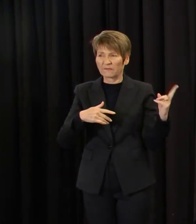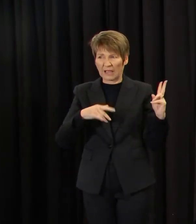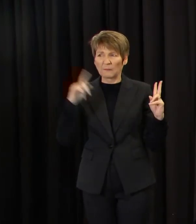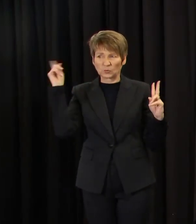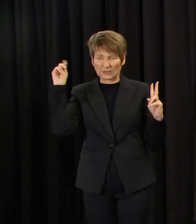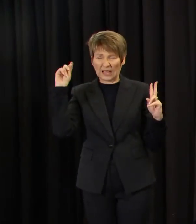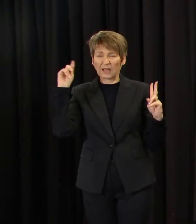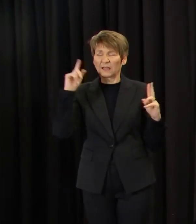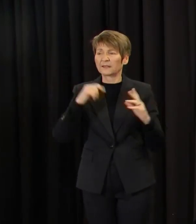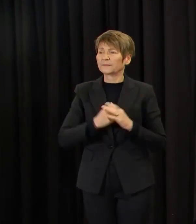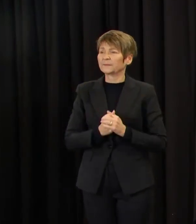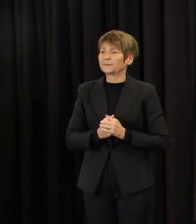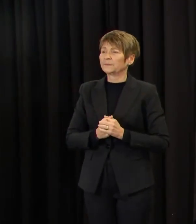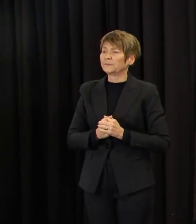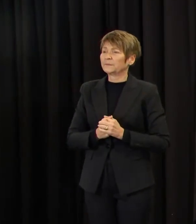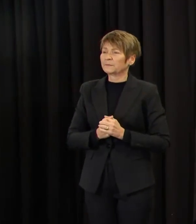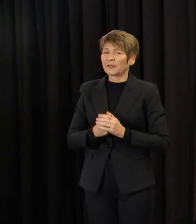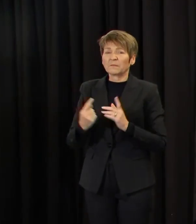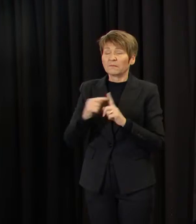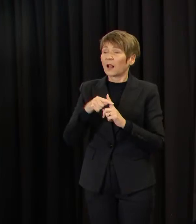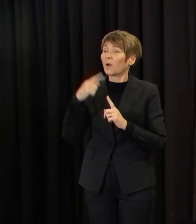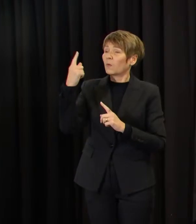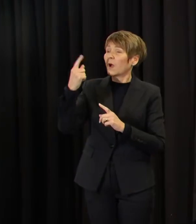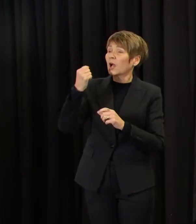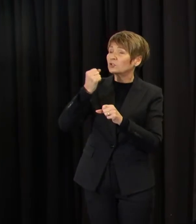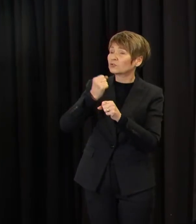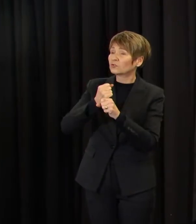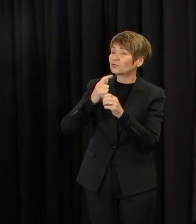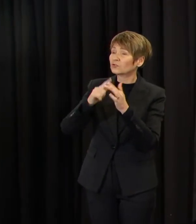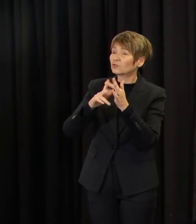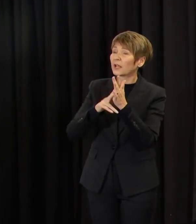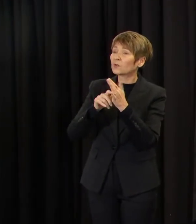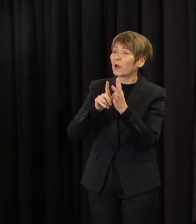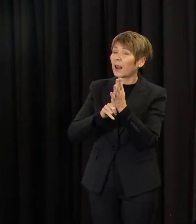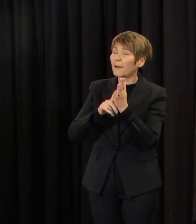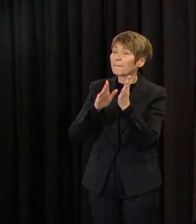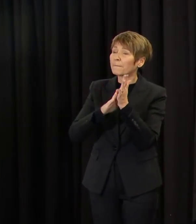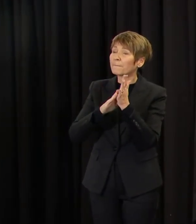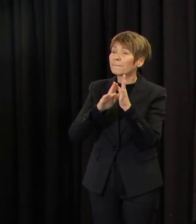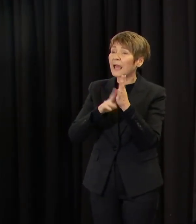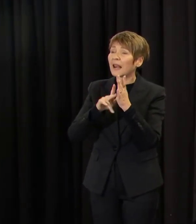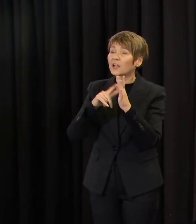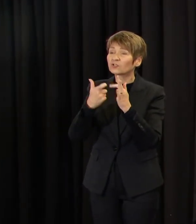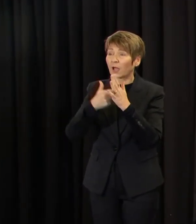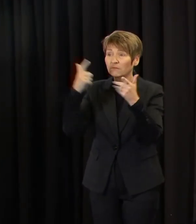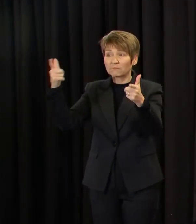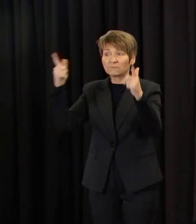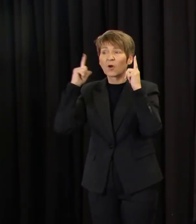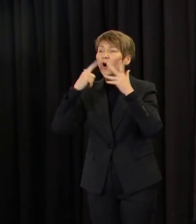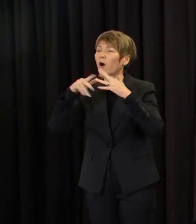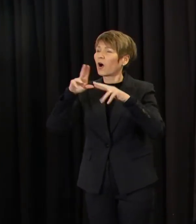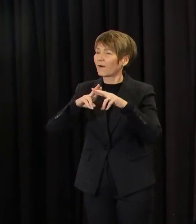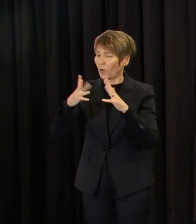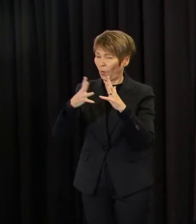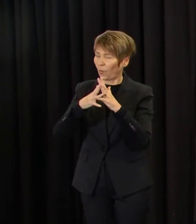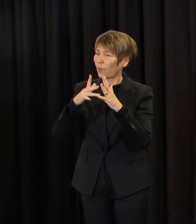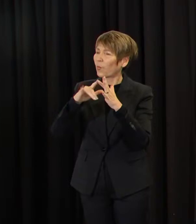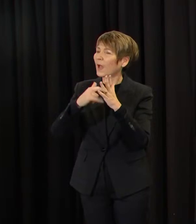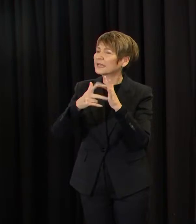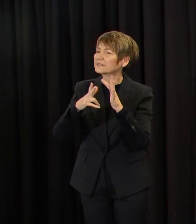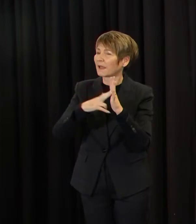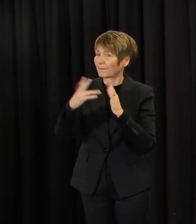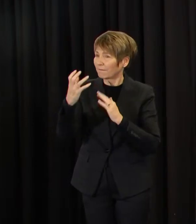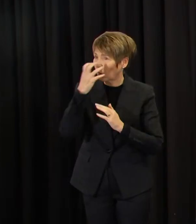thank Kashif Bunz, the General Manager of the Western Bulldogs Community Foundation, for having us here today. Of